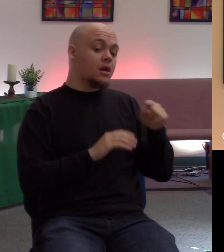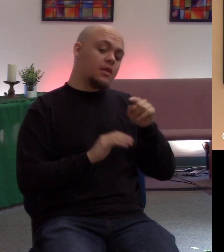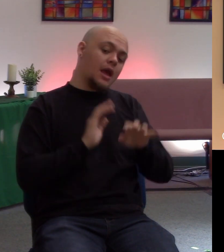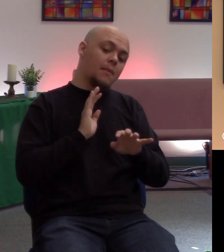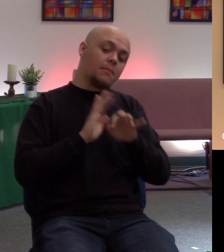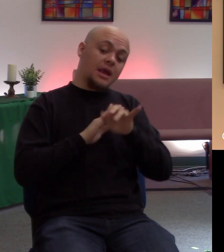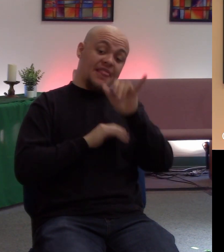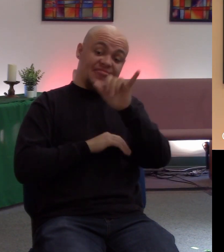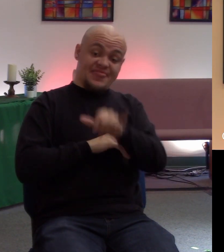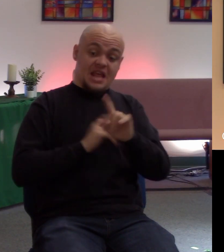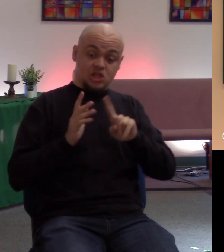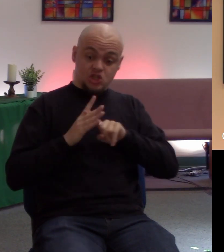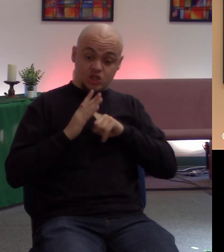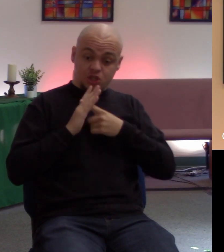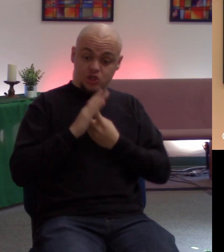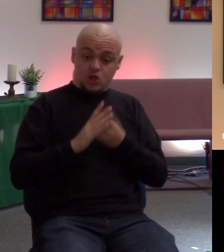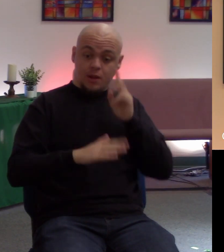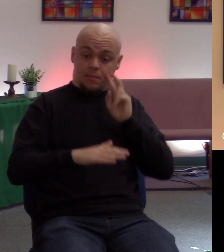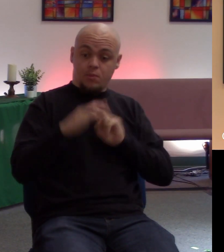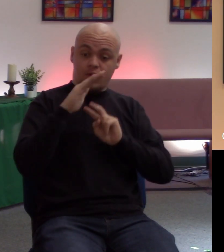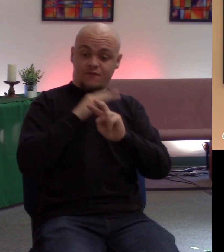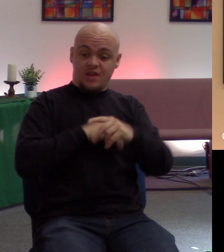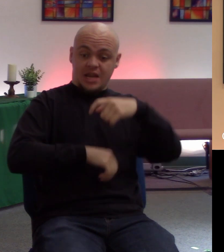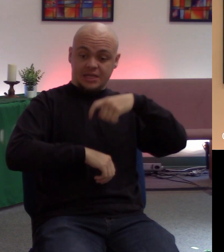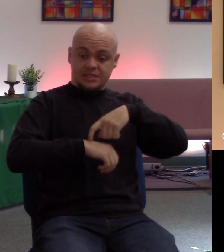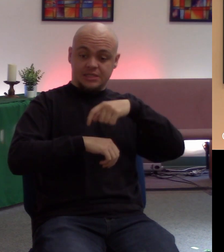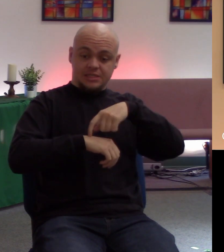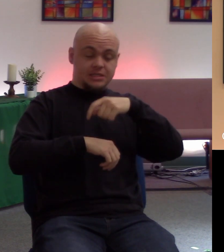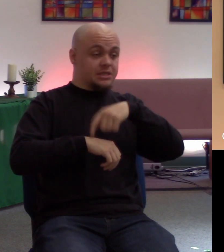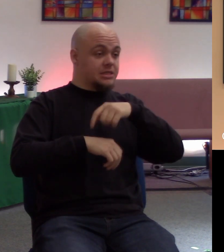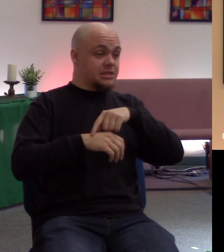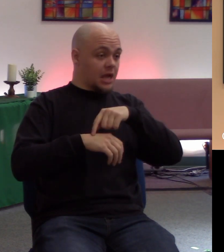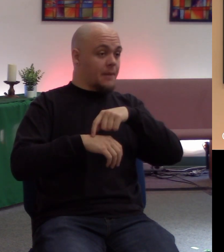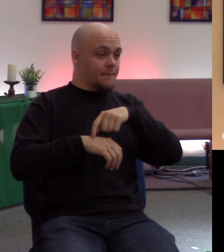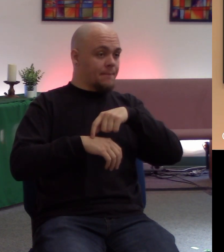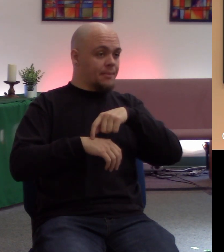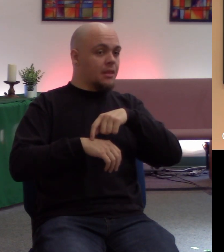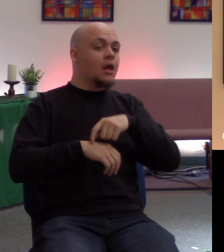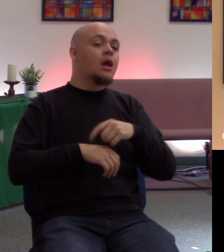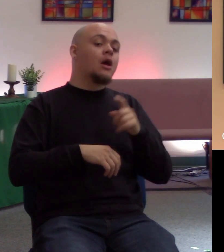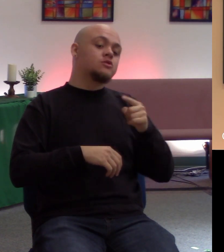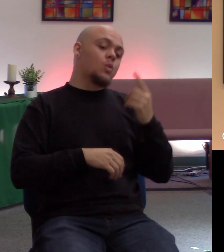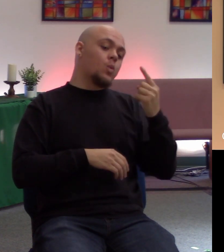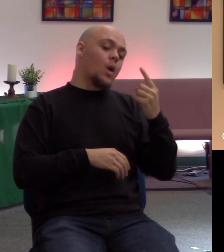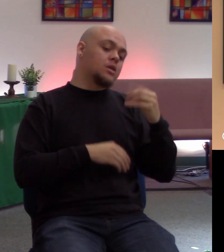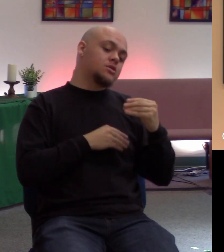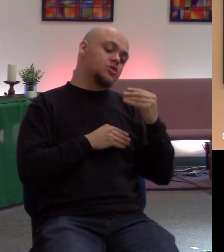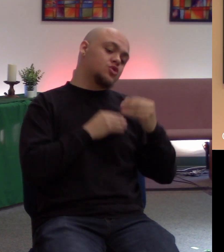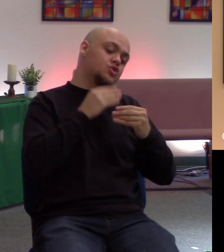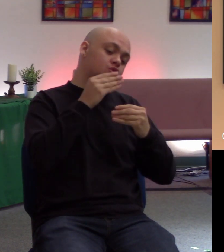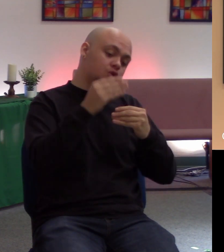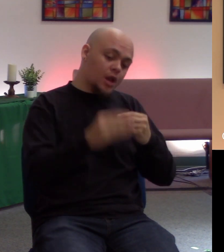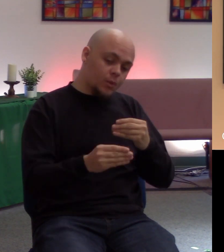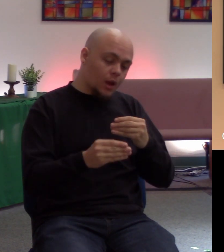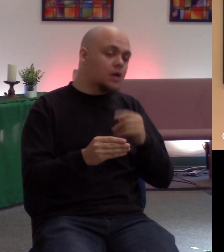prognosticators, they've picked that as, that's the start of the prophetic time clock. And so they took one verse about coming back in a